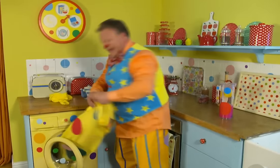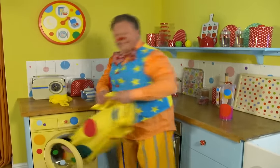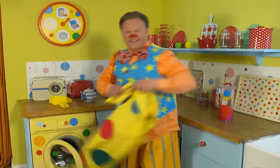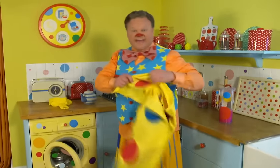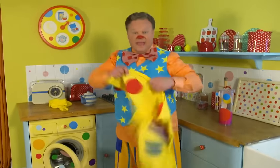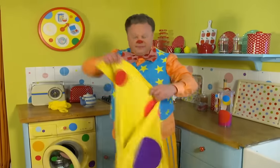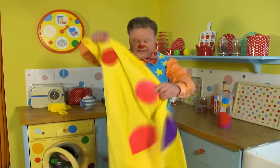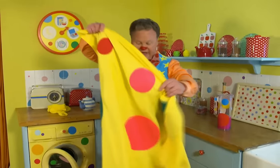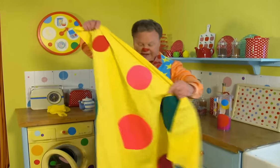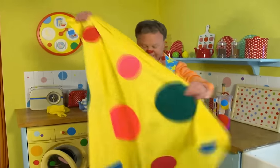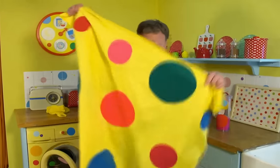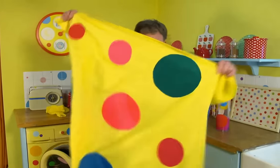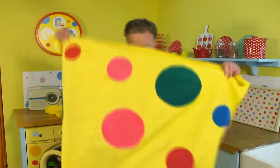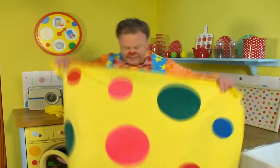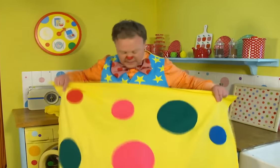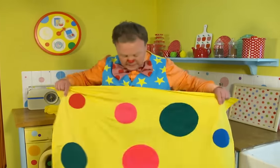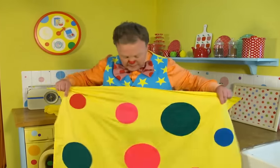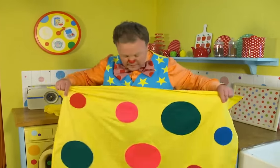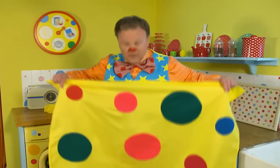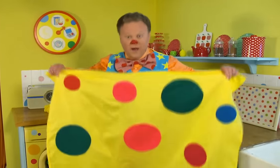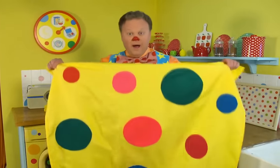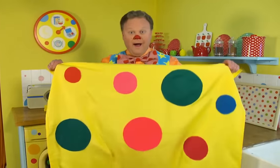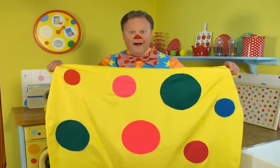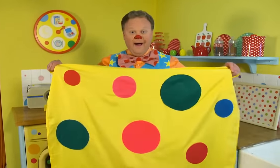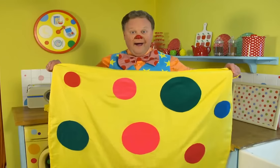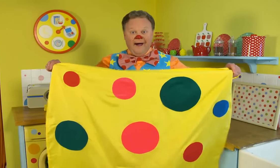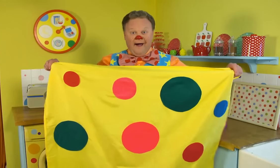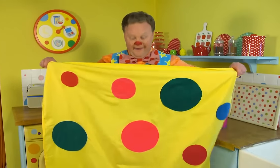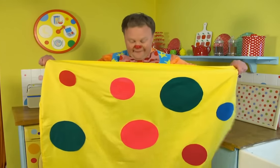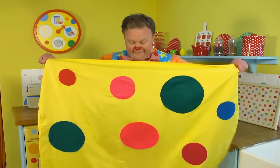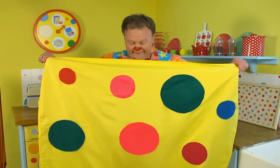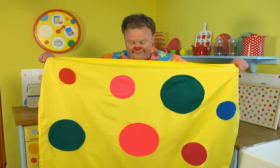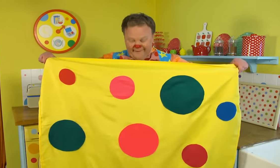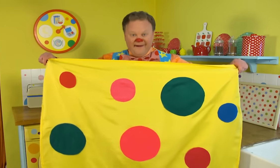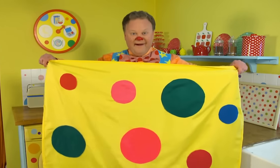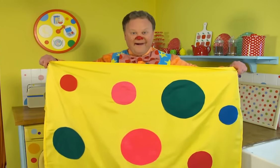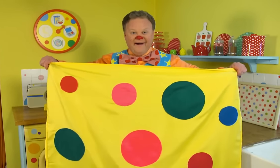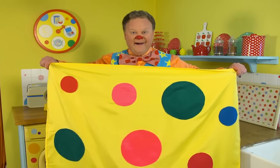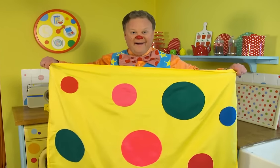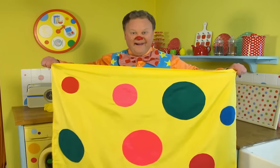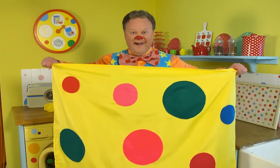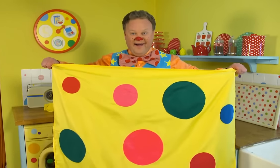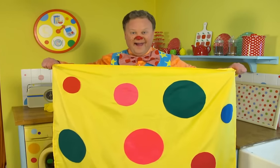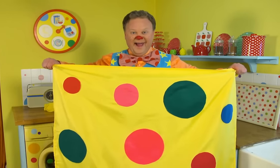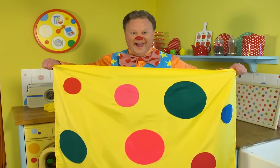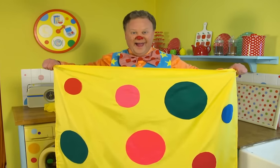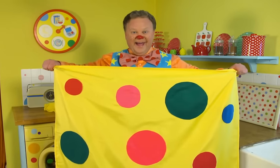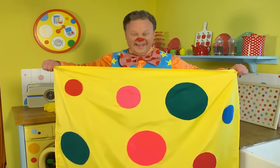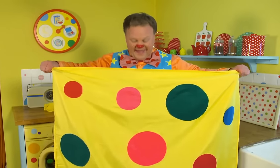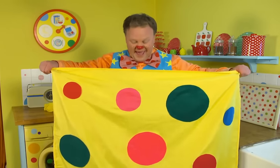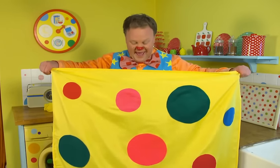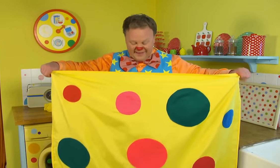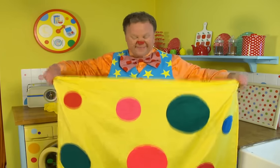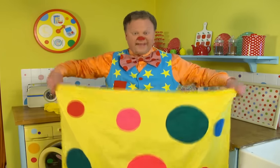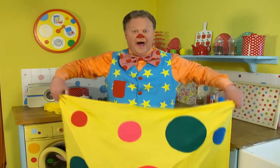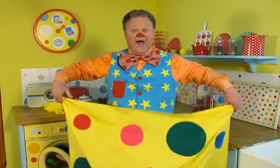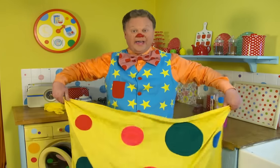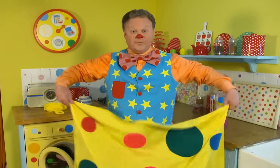Here's the tablecloth. Ah, that's where the spots went. Yes, I could